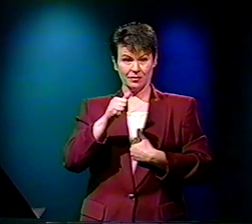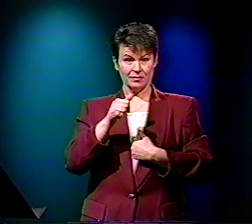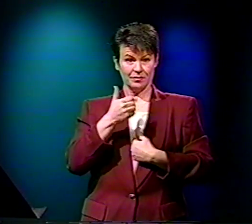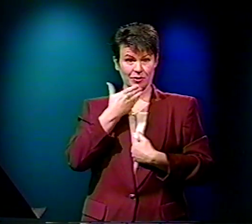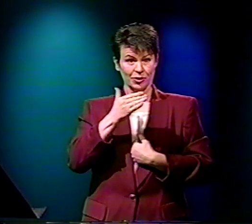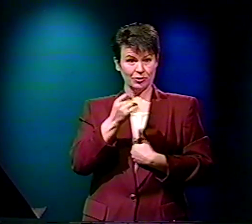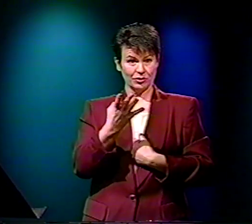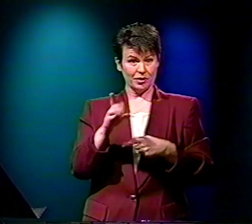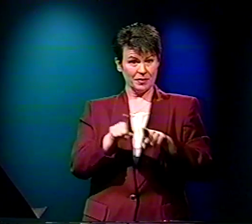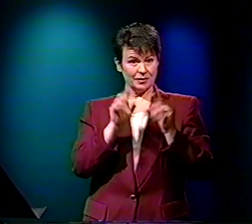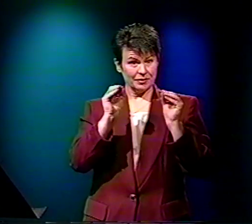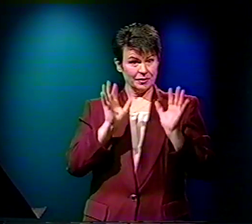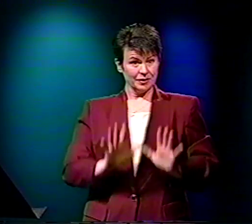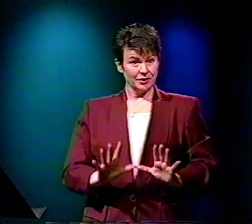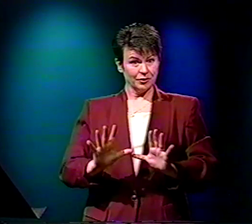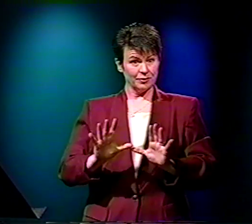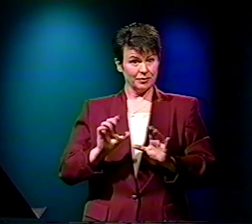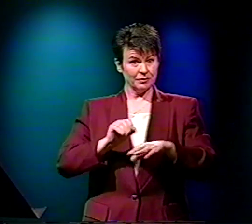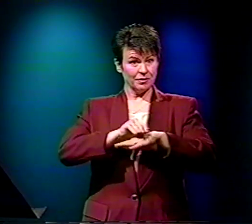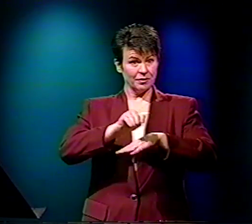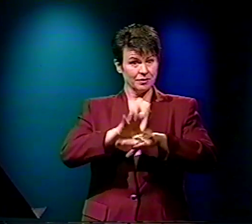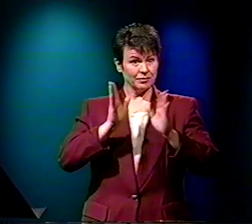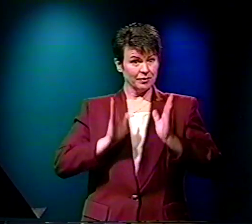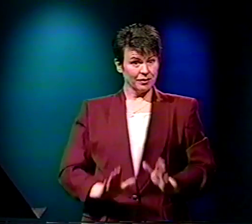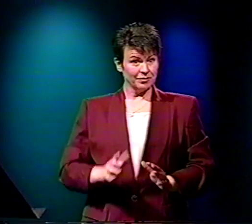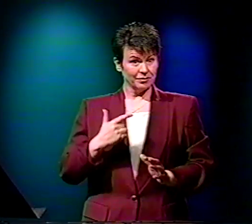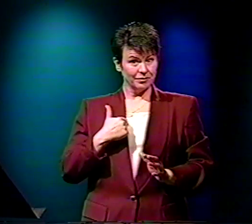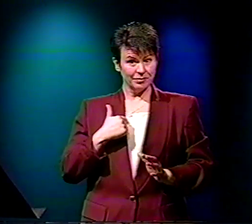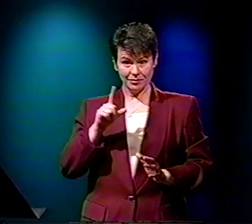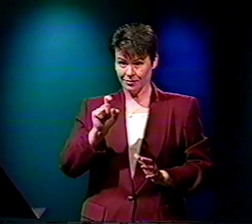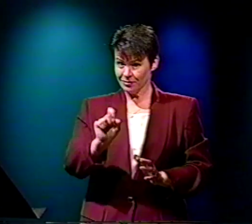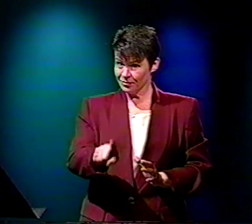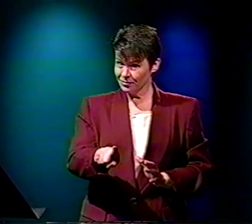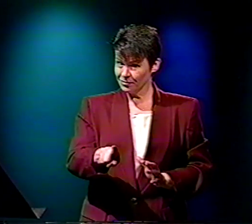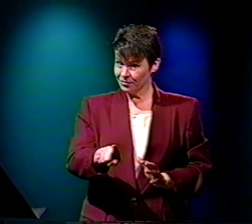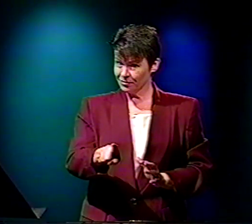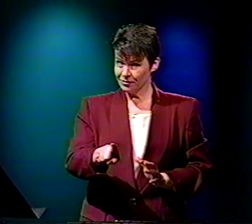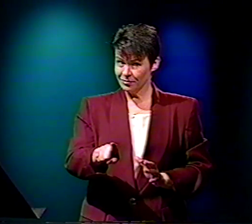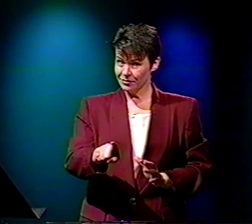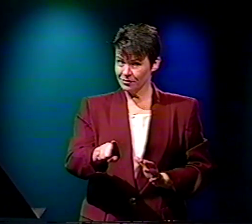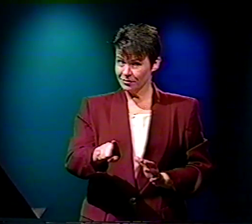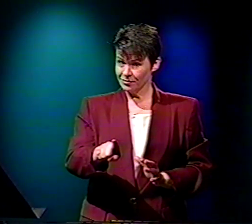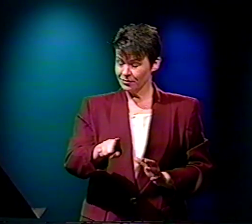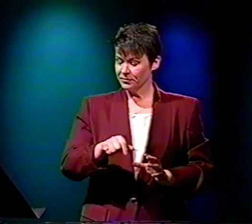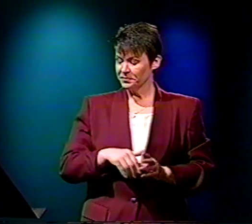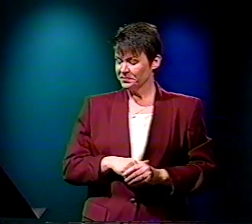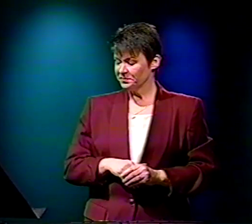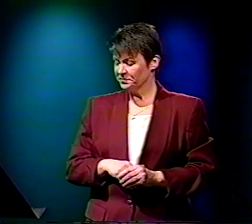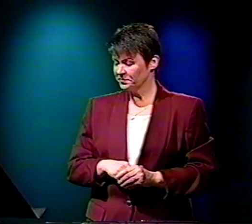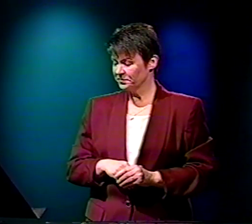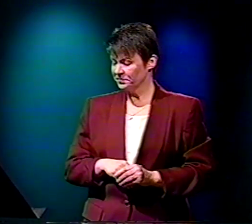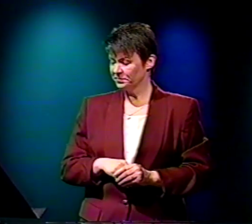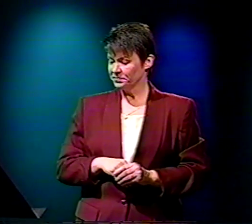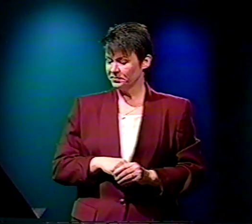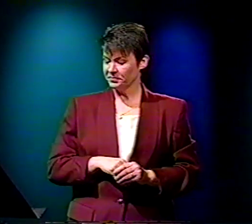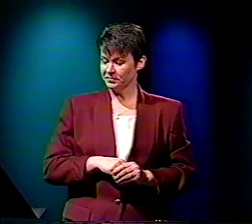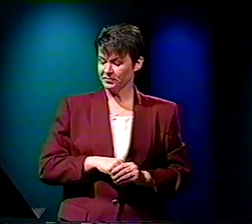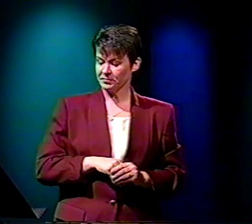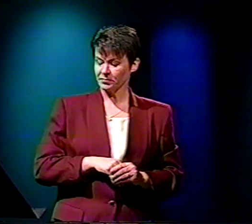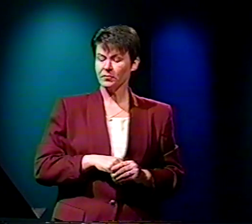person. But I then, as the deaf presenter, made me feel as though you meant I wasn't clear in my presentation, that I wasn't